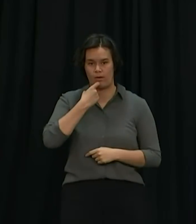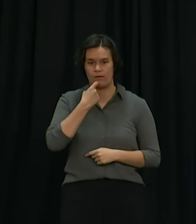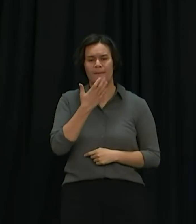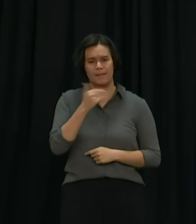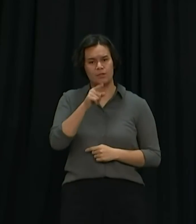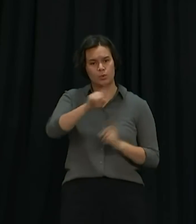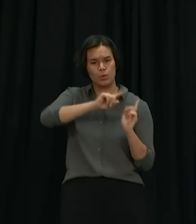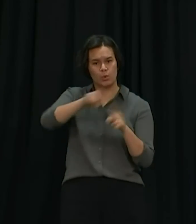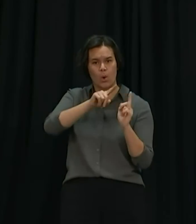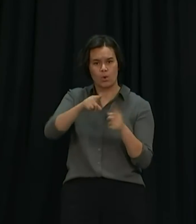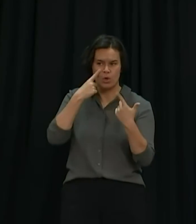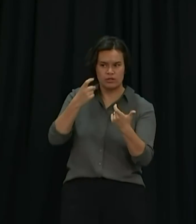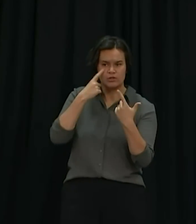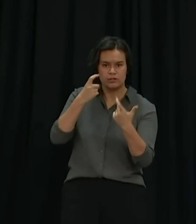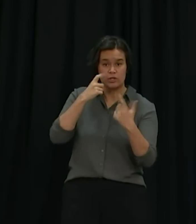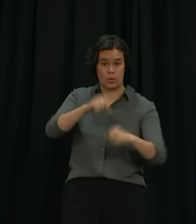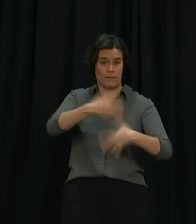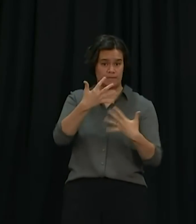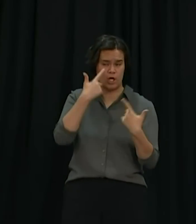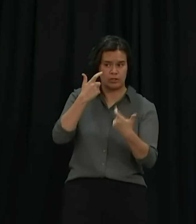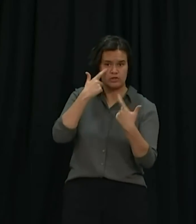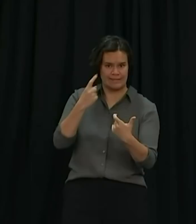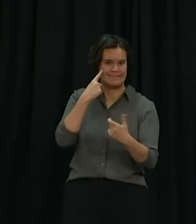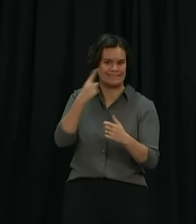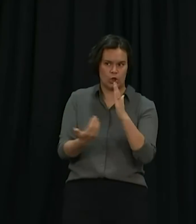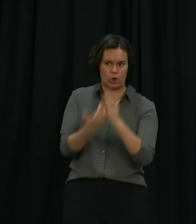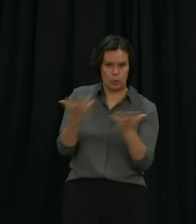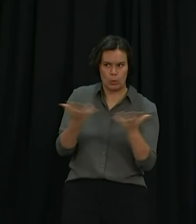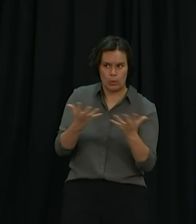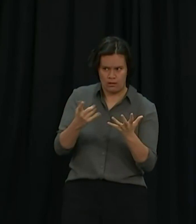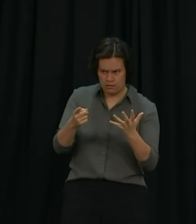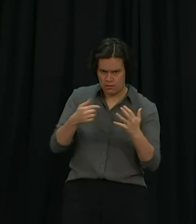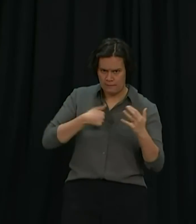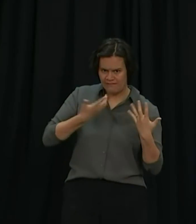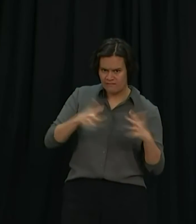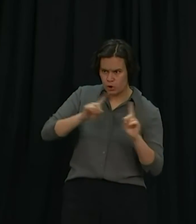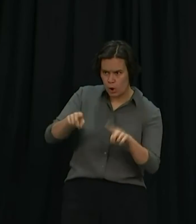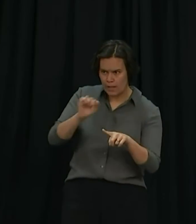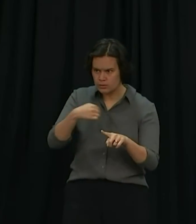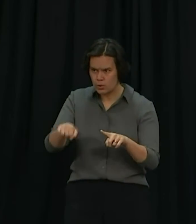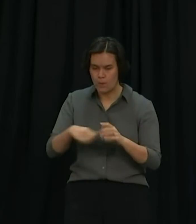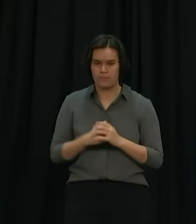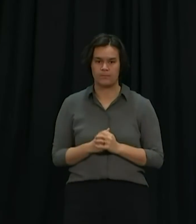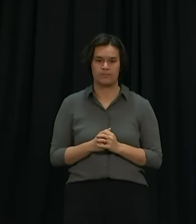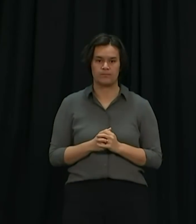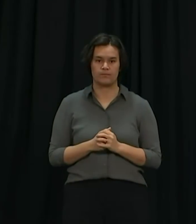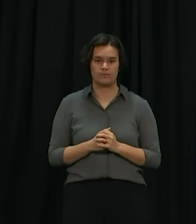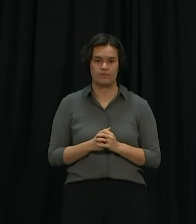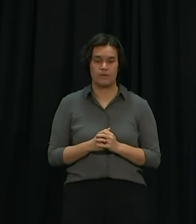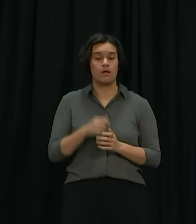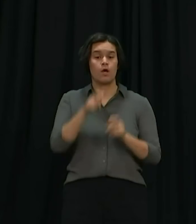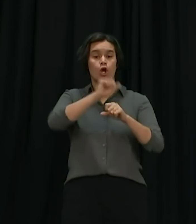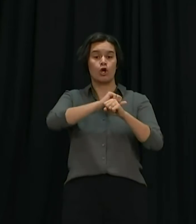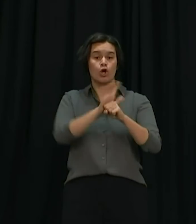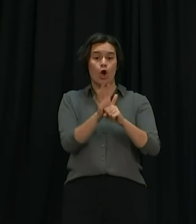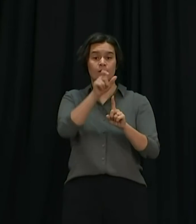keep checking regularly. We are now removing locations of interest from the website after 18 days, because